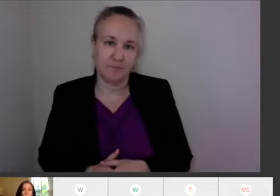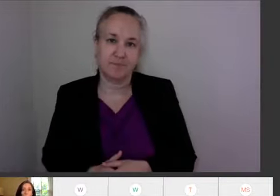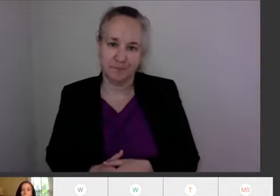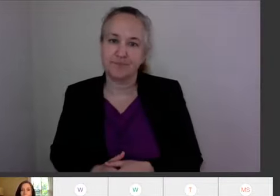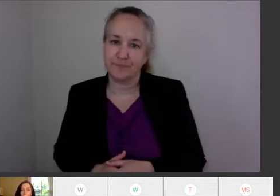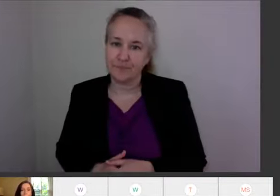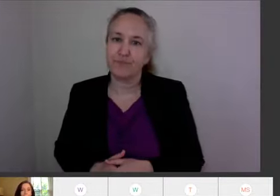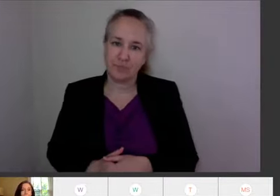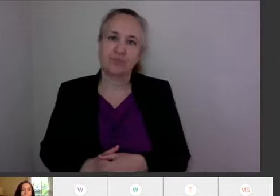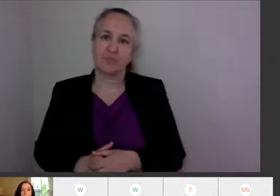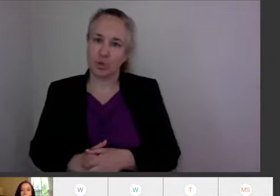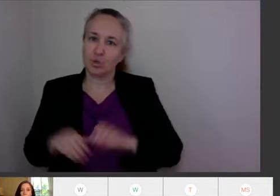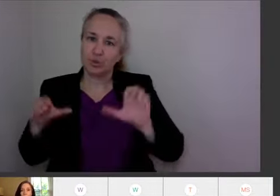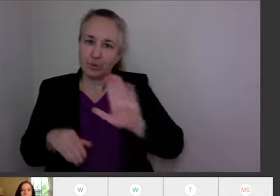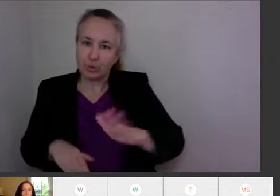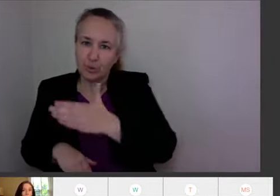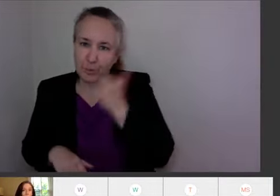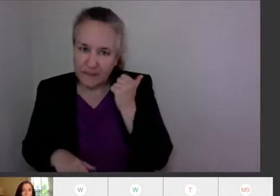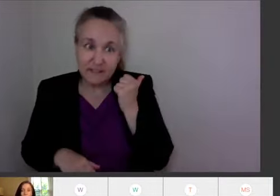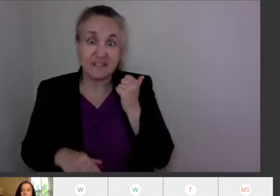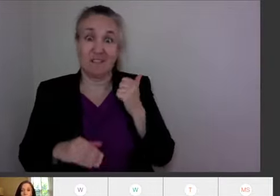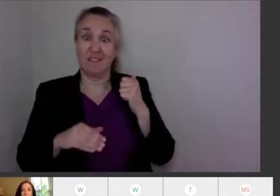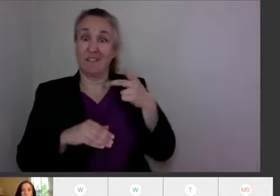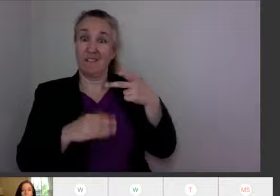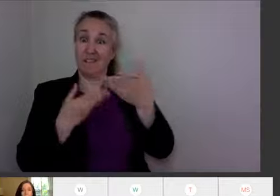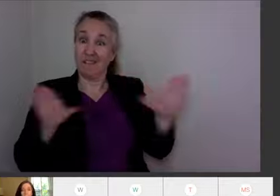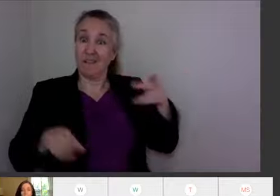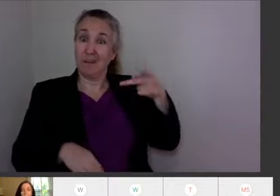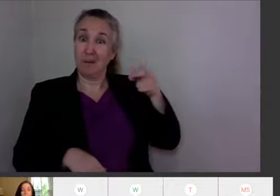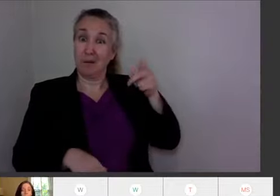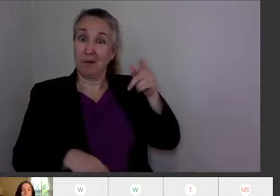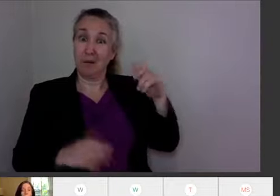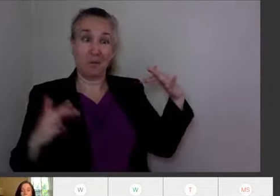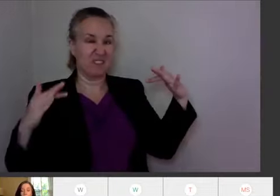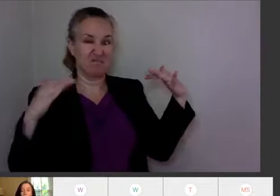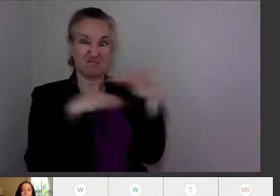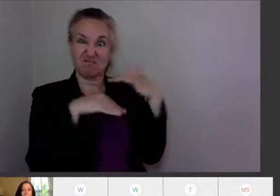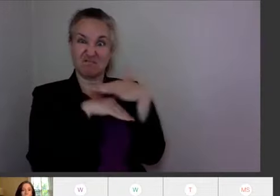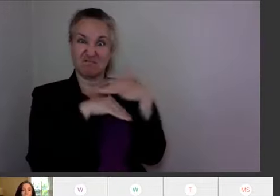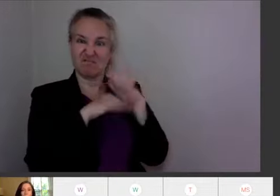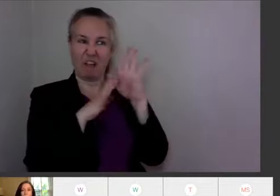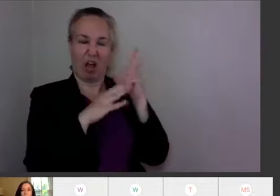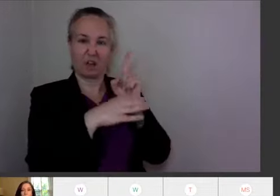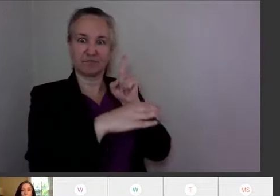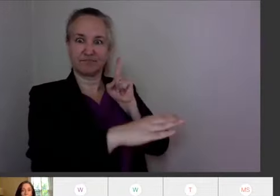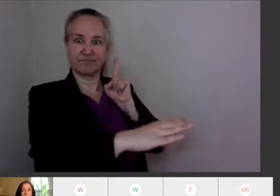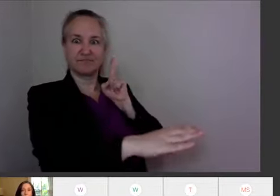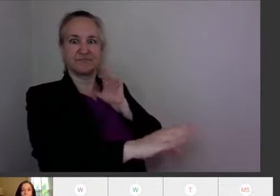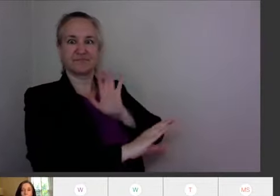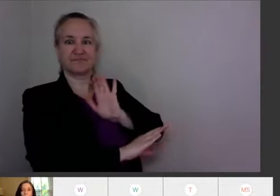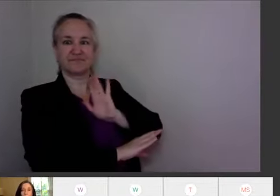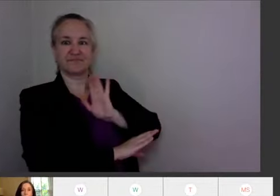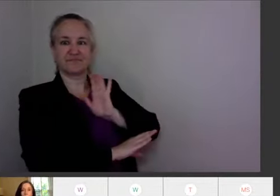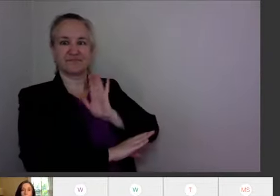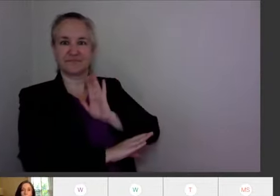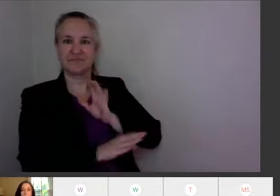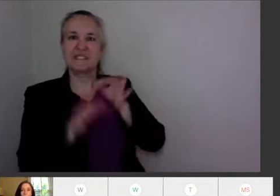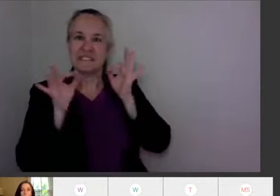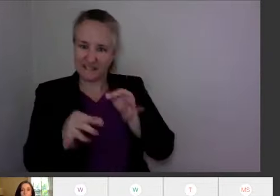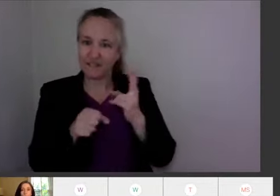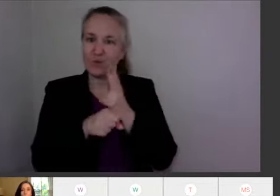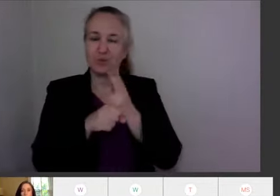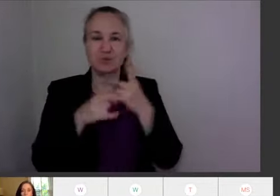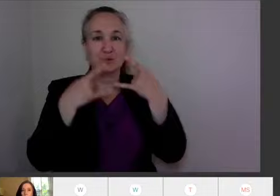would do my best to stay out of the public sphere. If I was there, I would absolutely have a mask on and